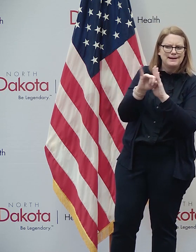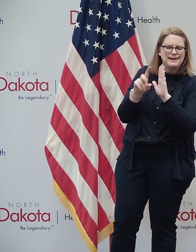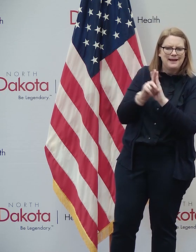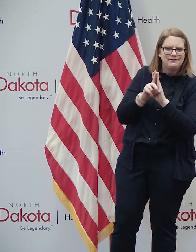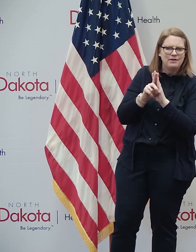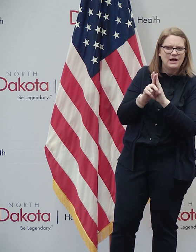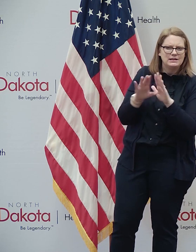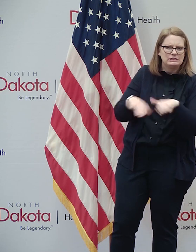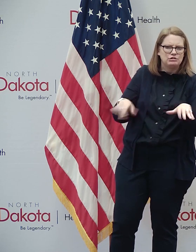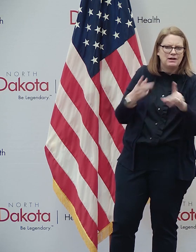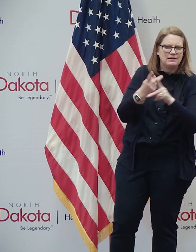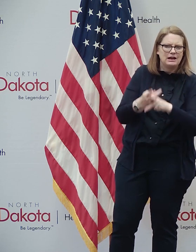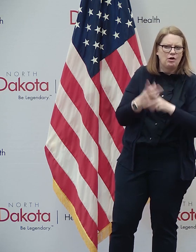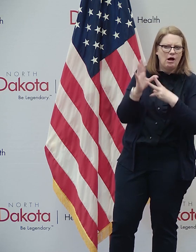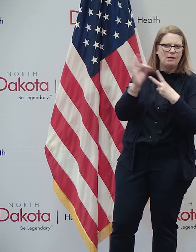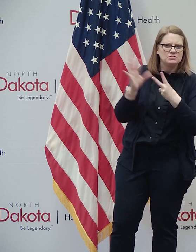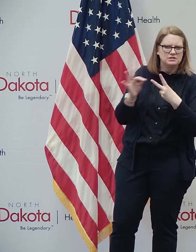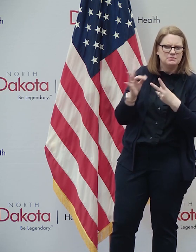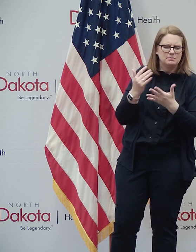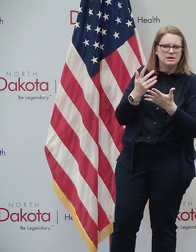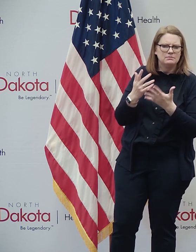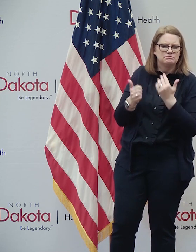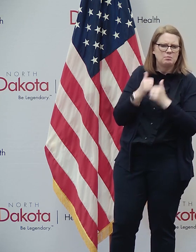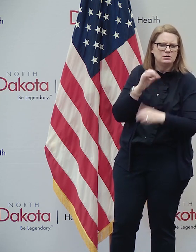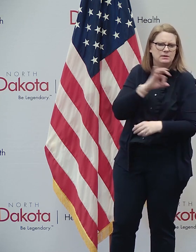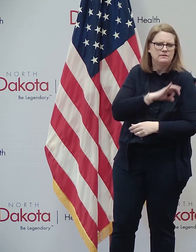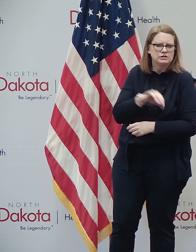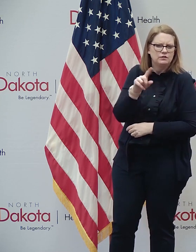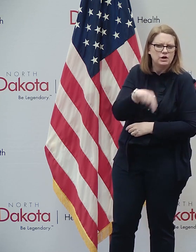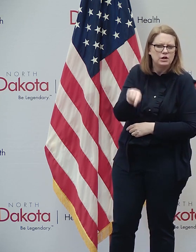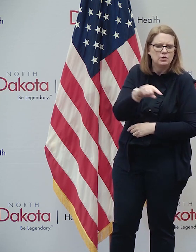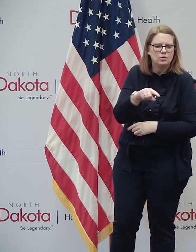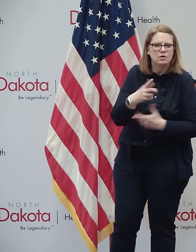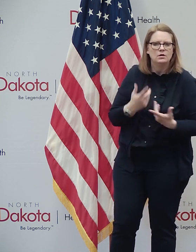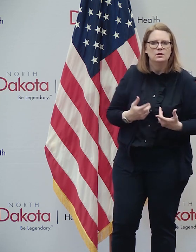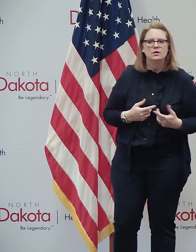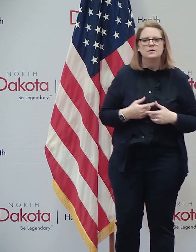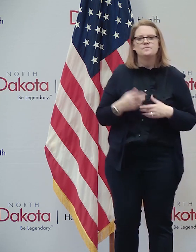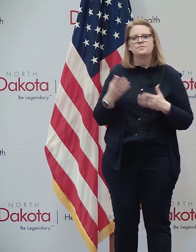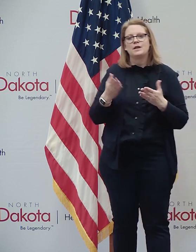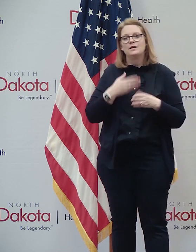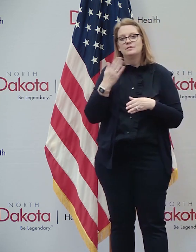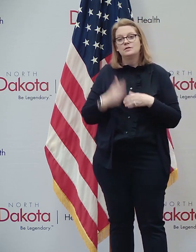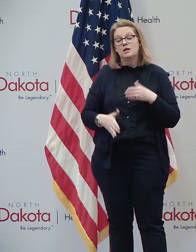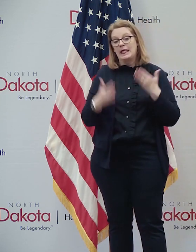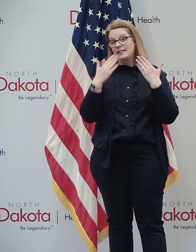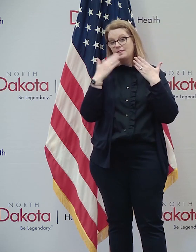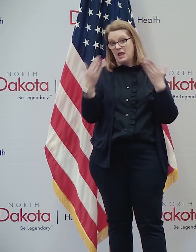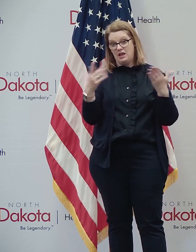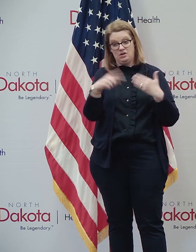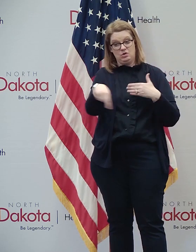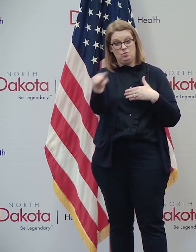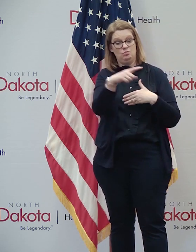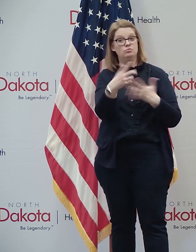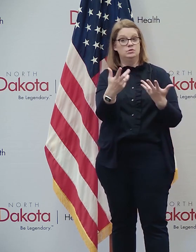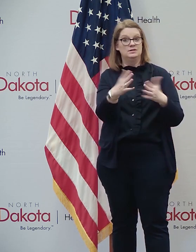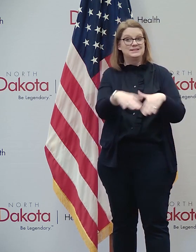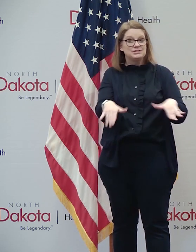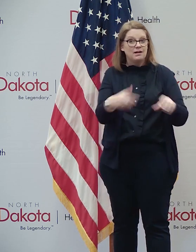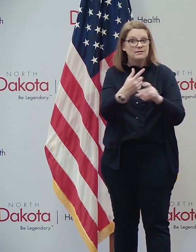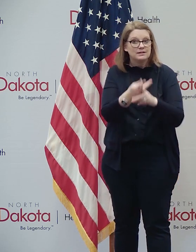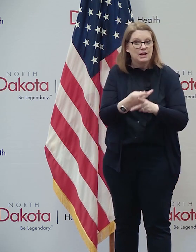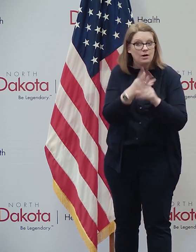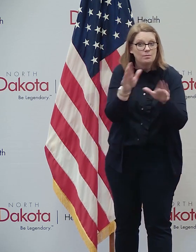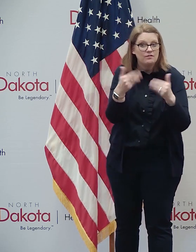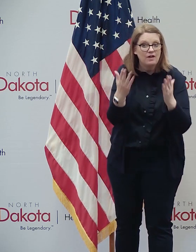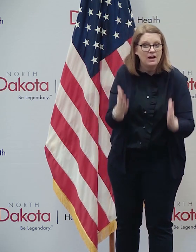childcare option that would work for you. Again, I want to close in this section by saying thank you to all the child care providers for being there for